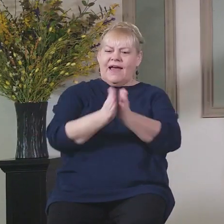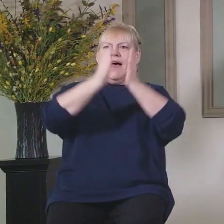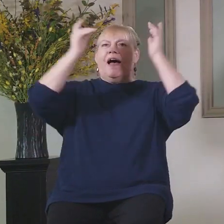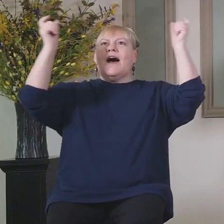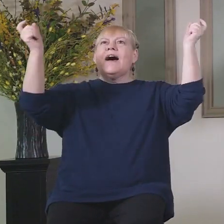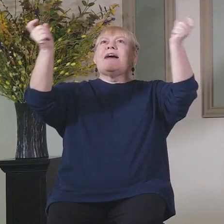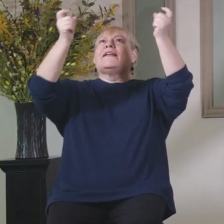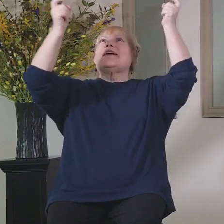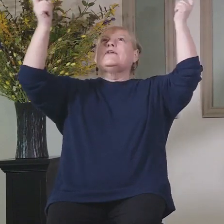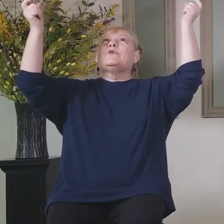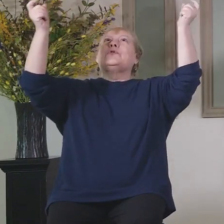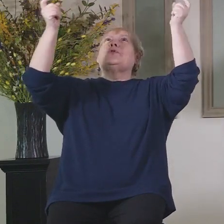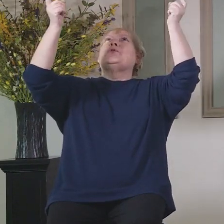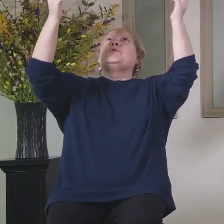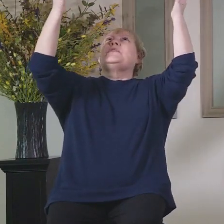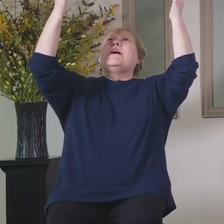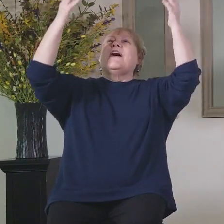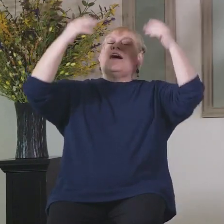divine.